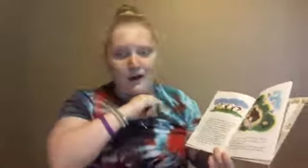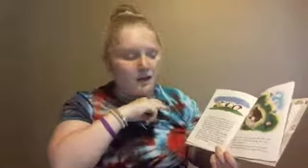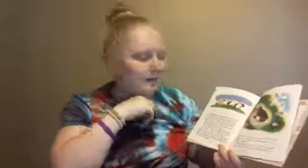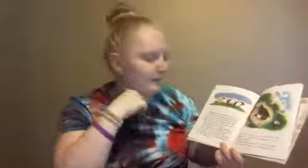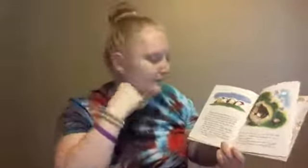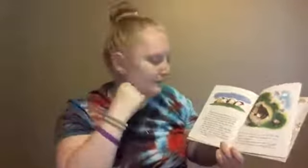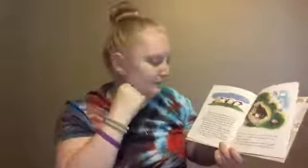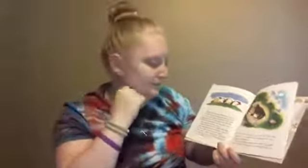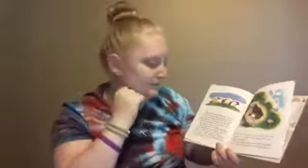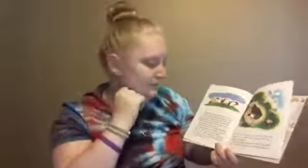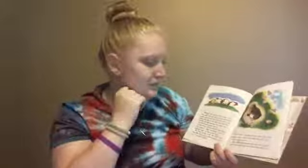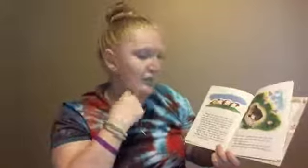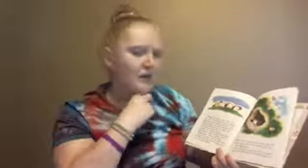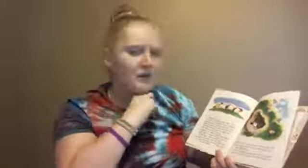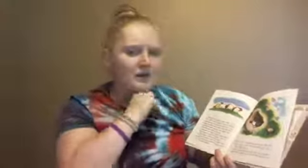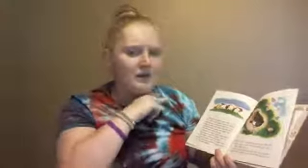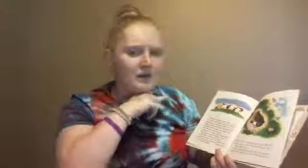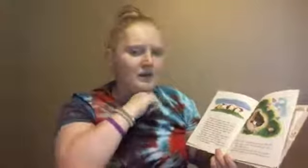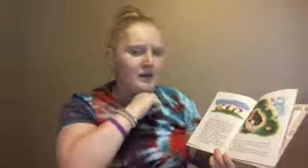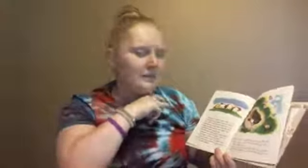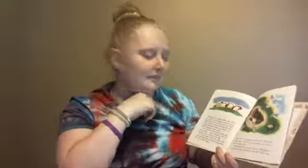frog. I don't think we learned that one yet.